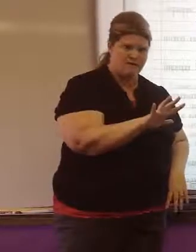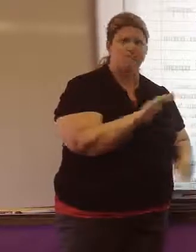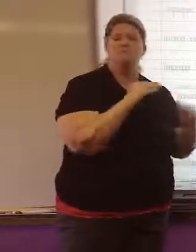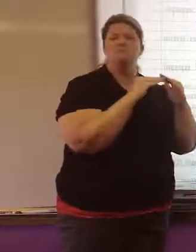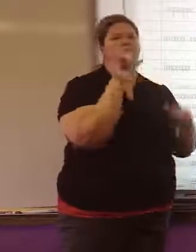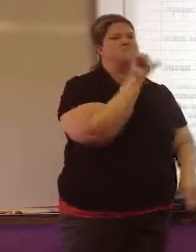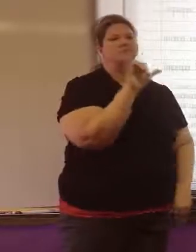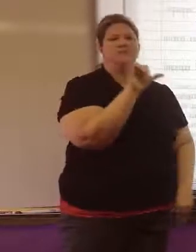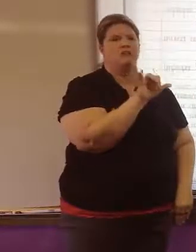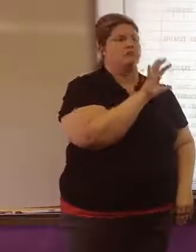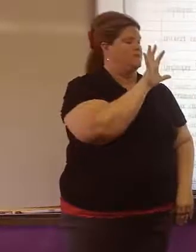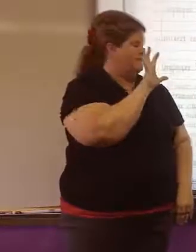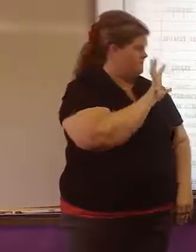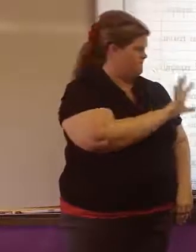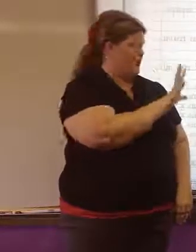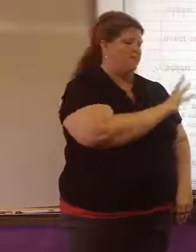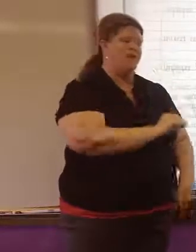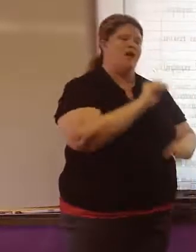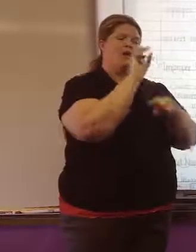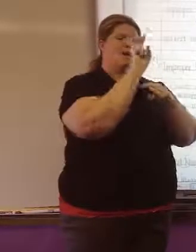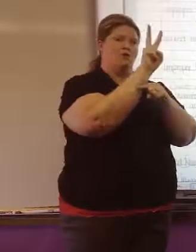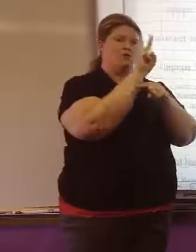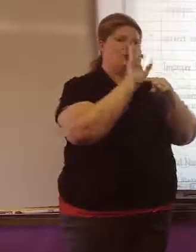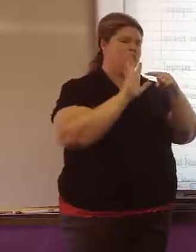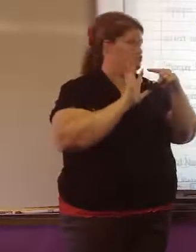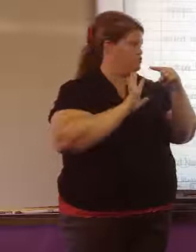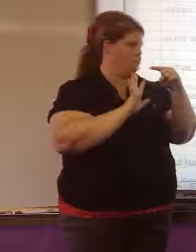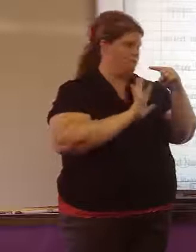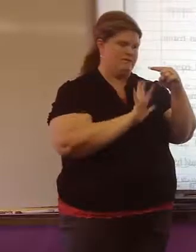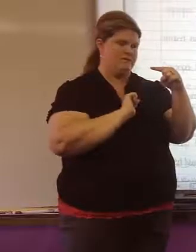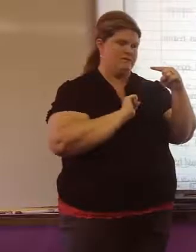27/5 is equal to 5